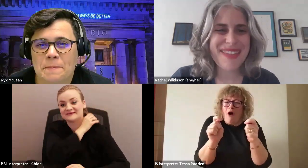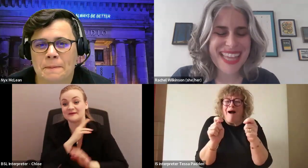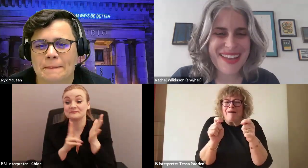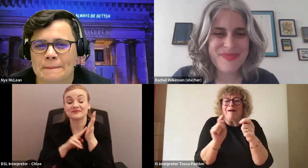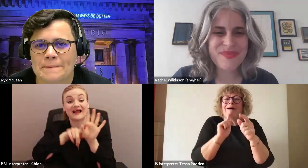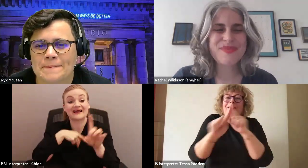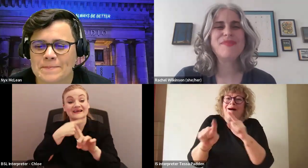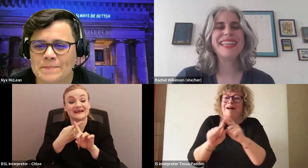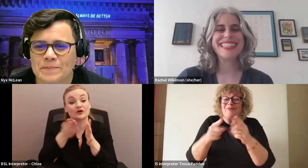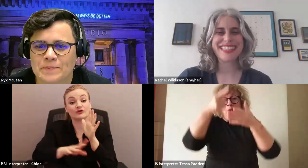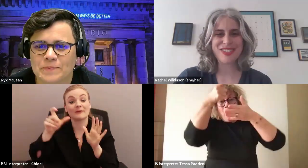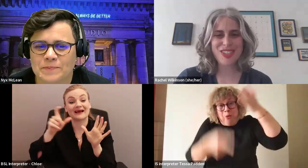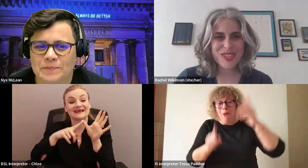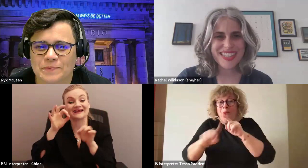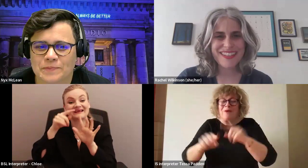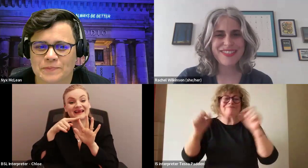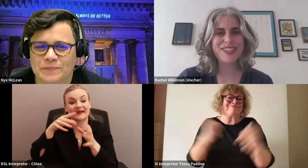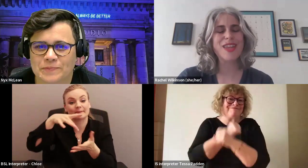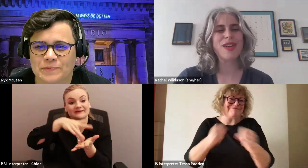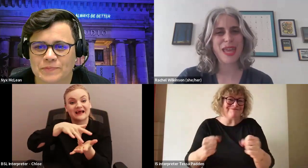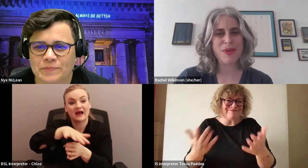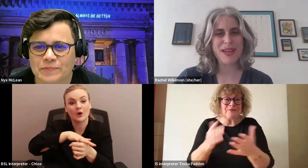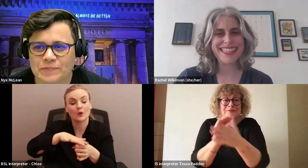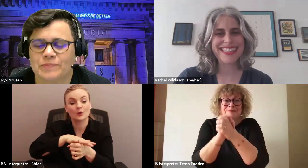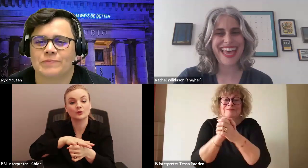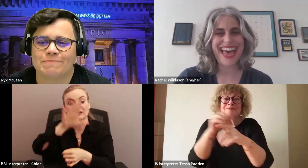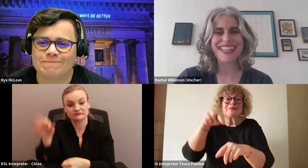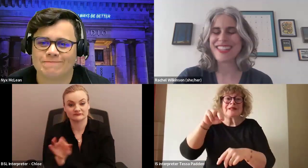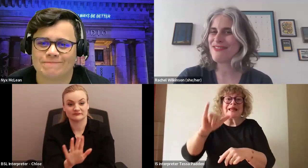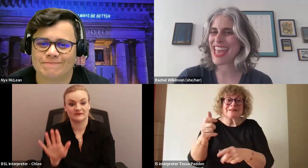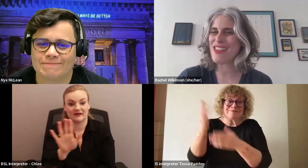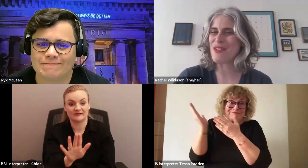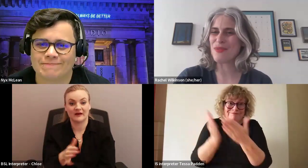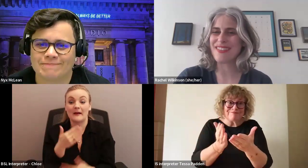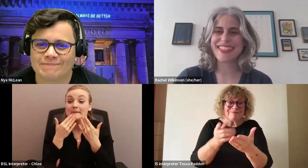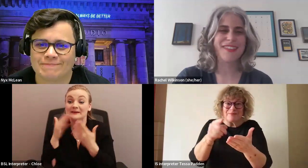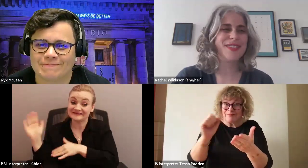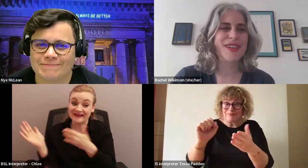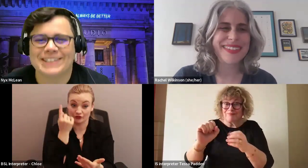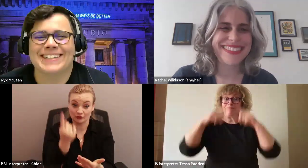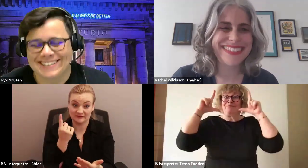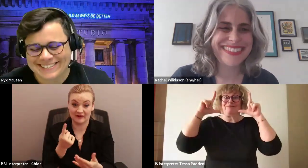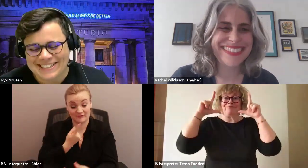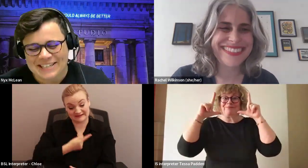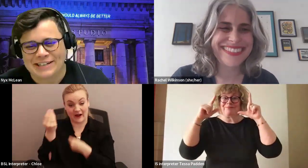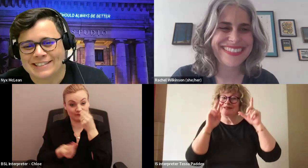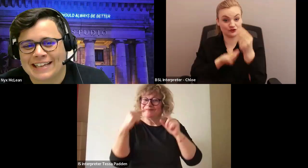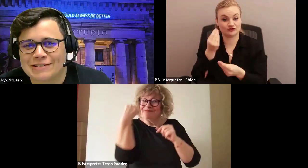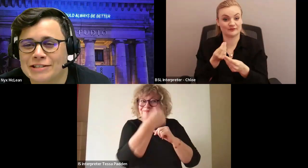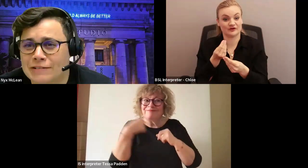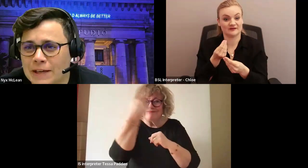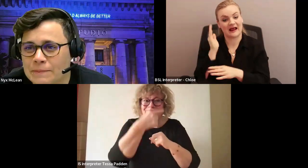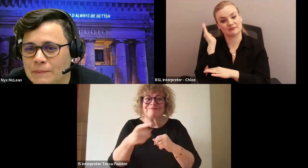Nix is joining us from Cape Town. Would you please introduce yourself, share your key points, And don't forget your brief self-description. All